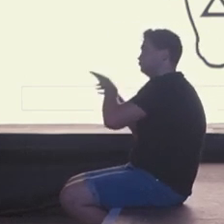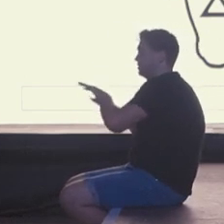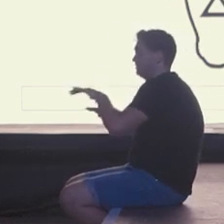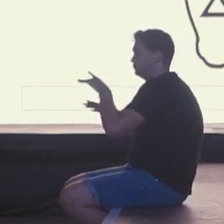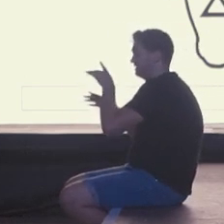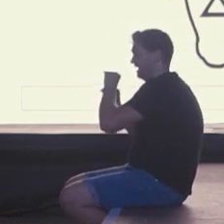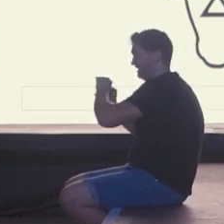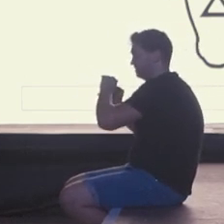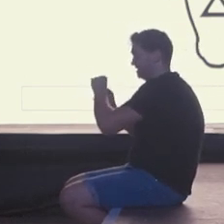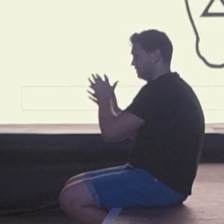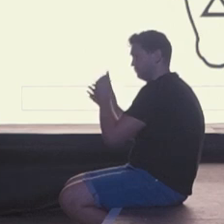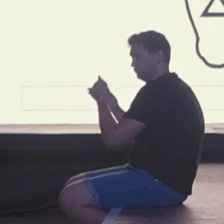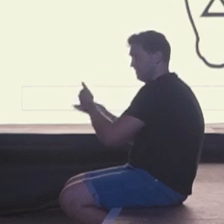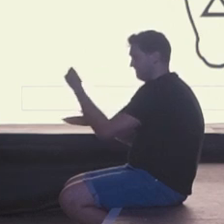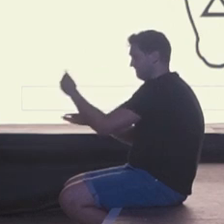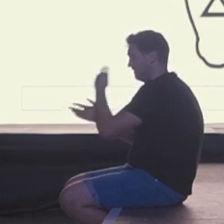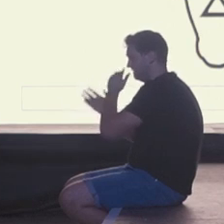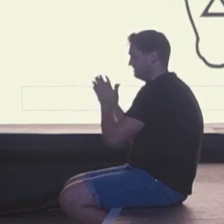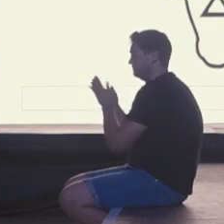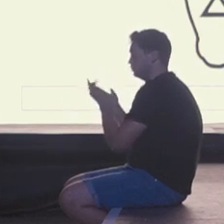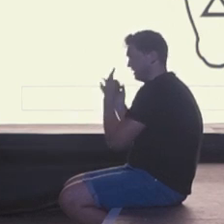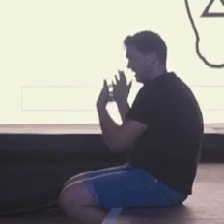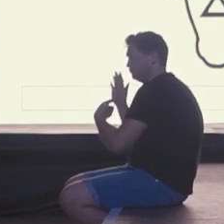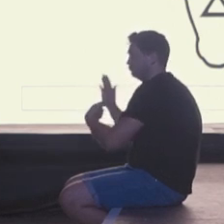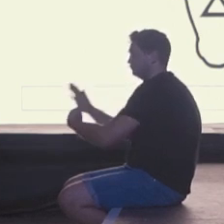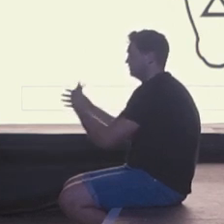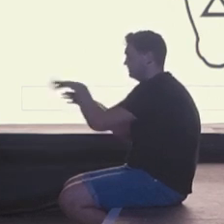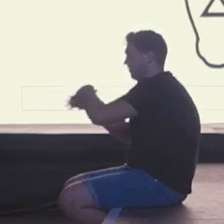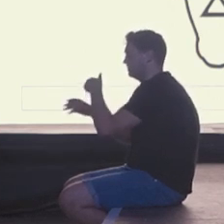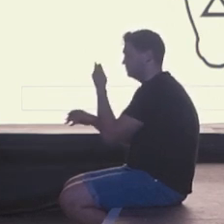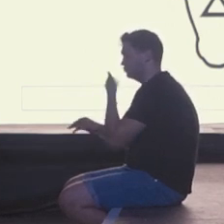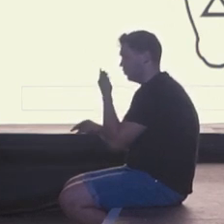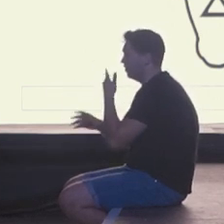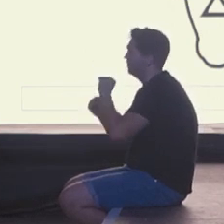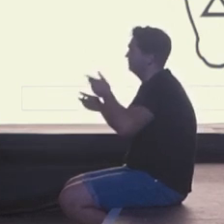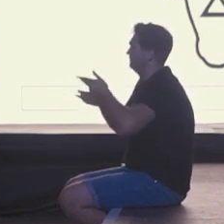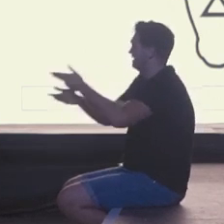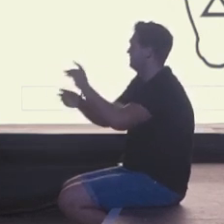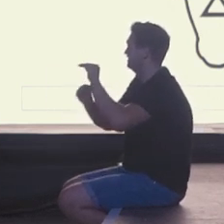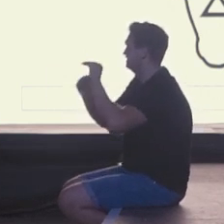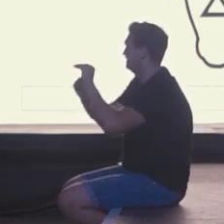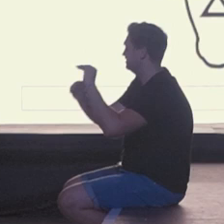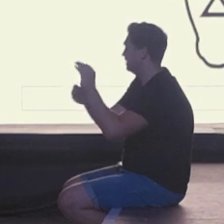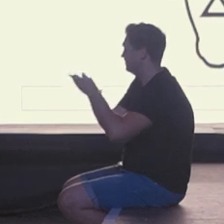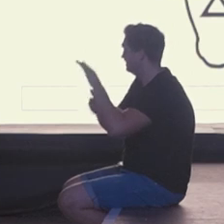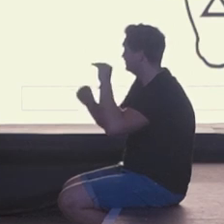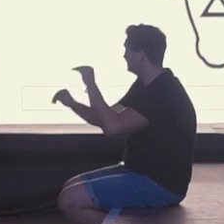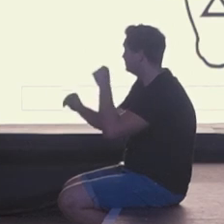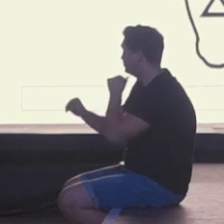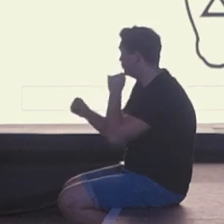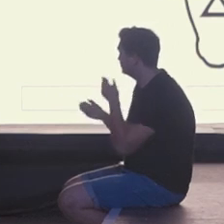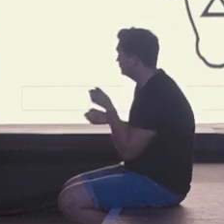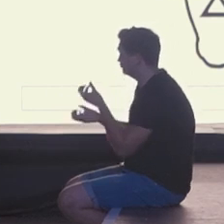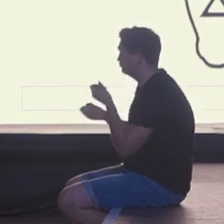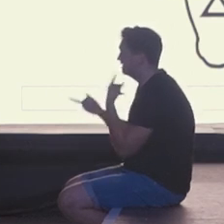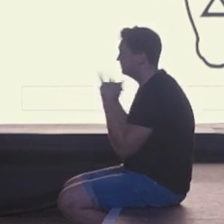she does an amazing book about how to bring veganism into schools for teachers. So it's a teacher's resource. She's